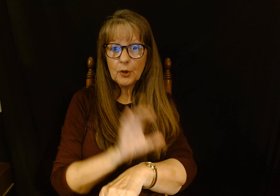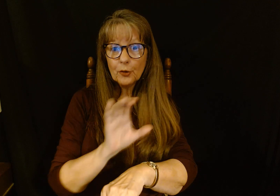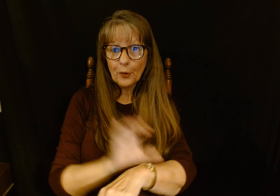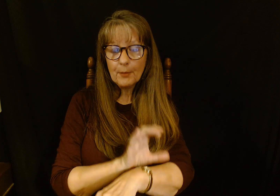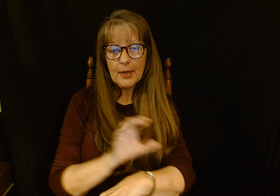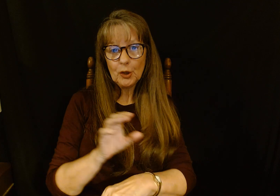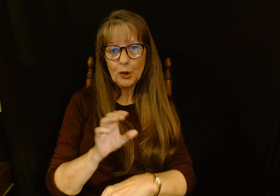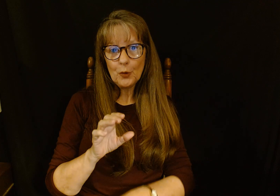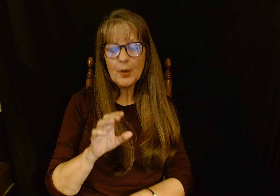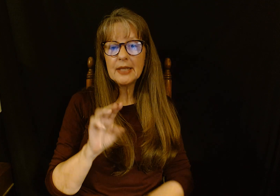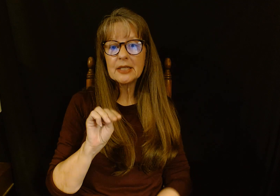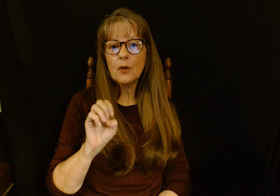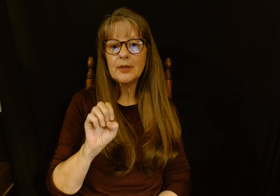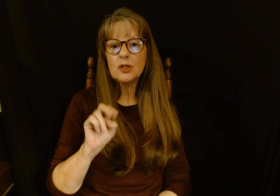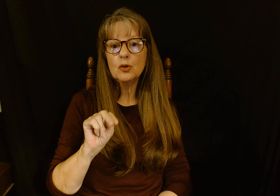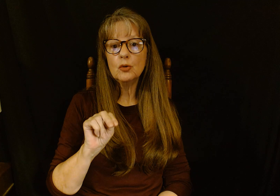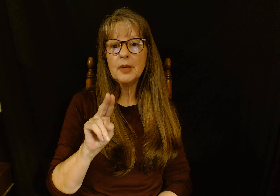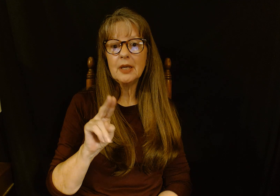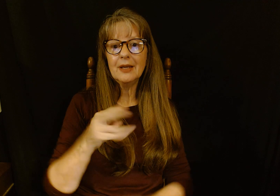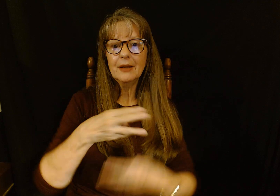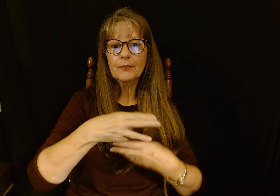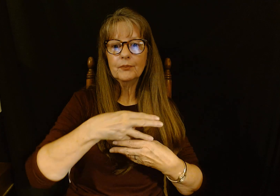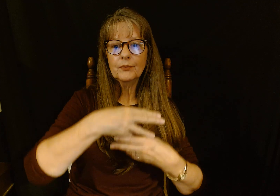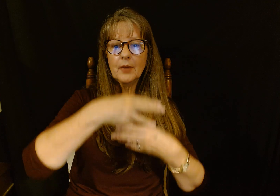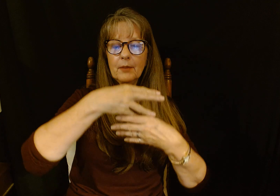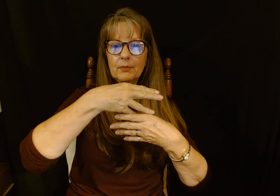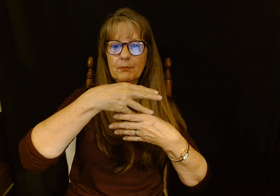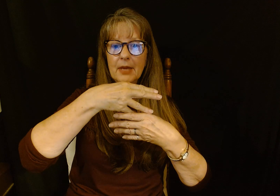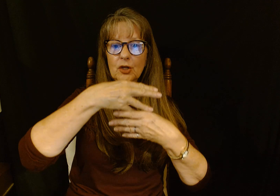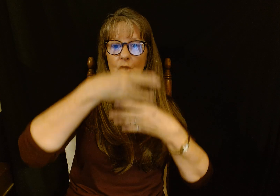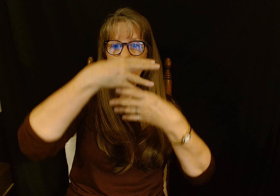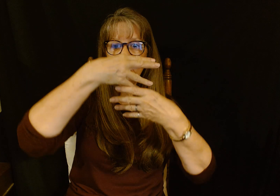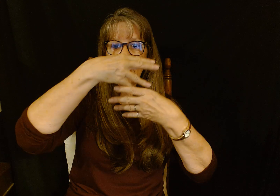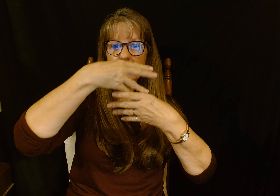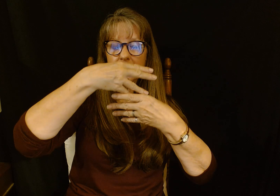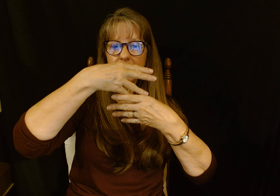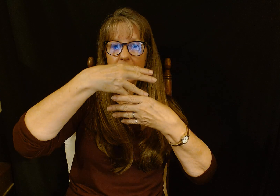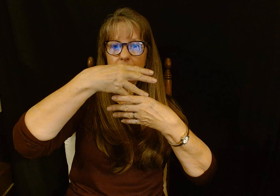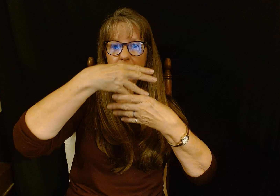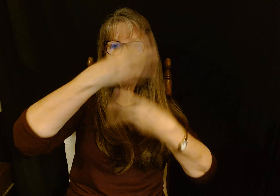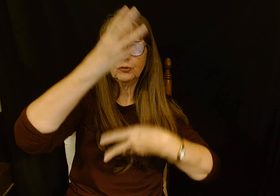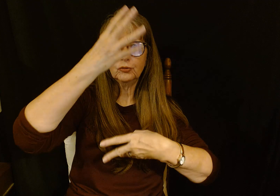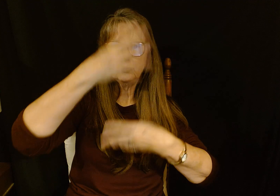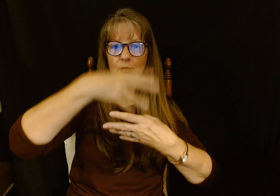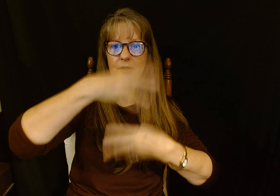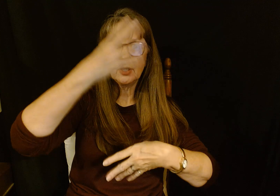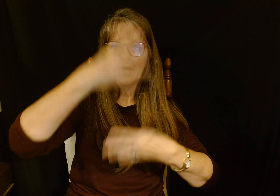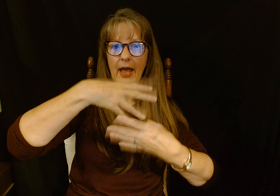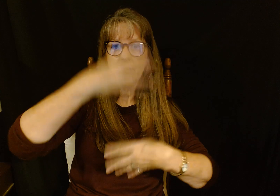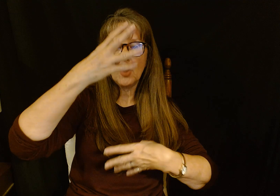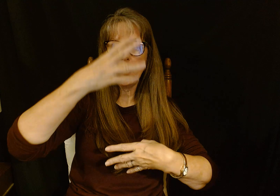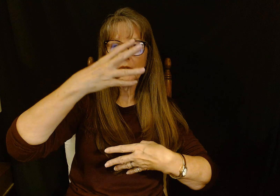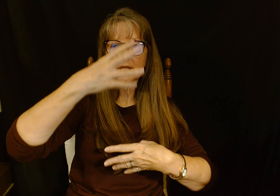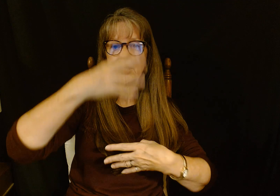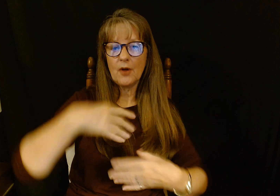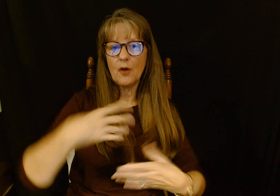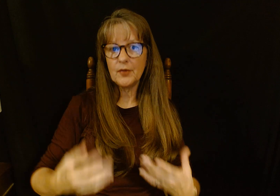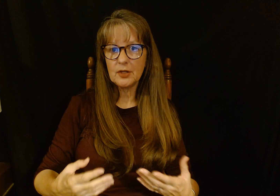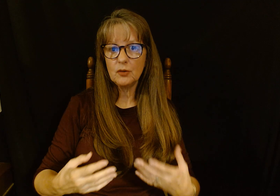computer menu, it's going to be menu, right? It's going to have all the list of all the things that you need to